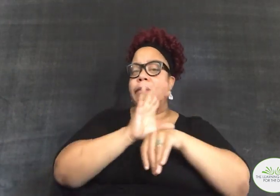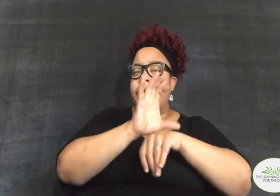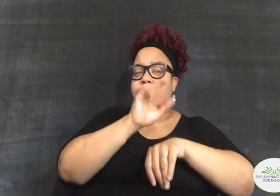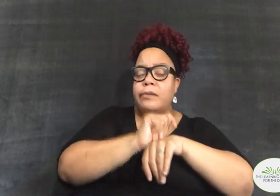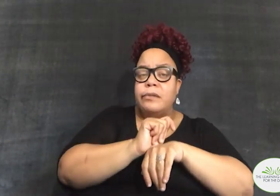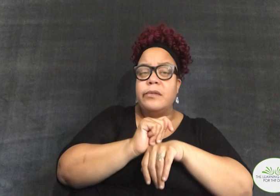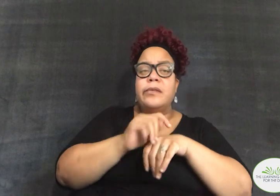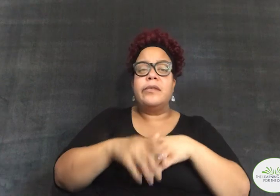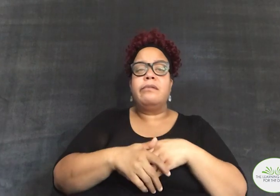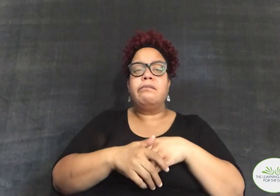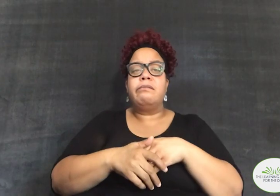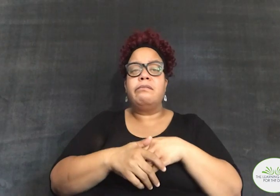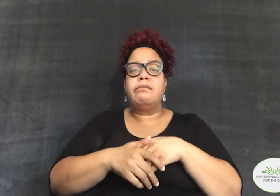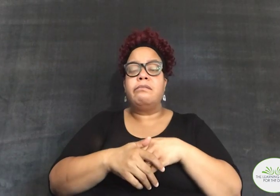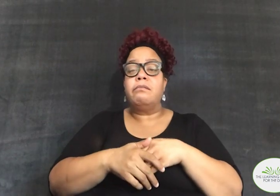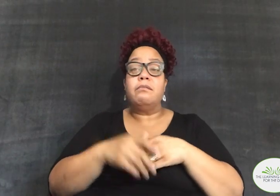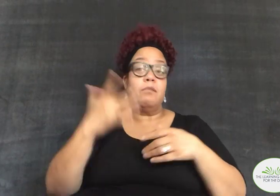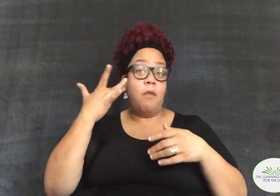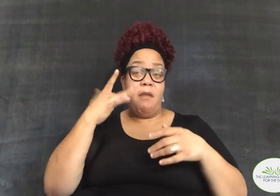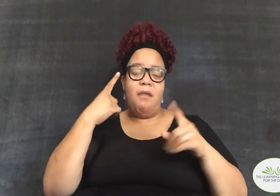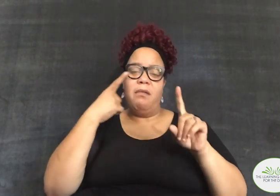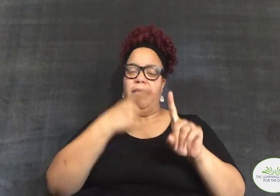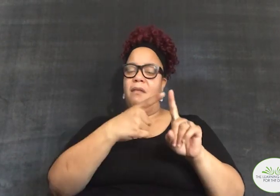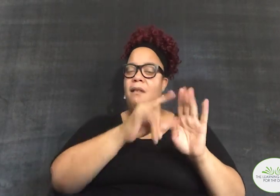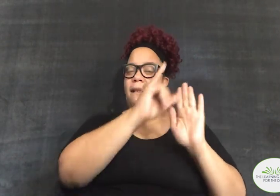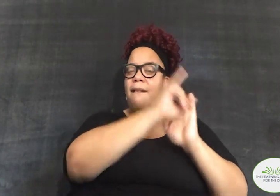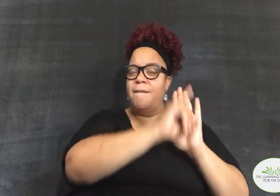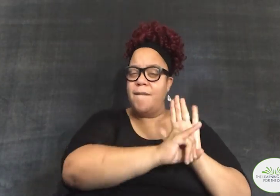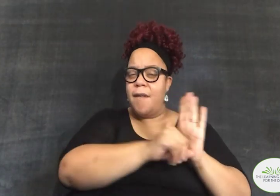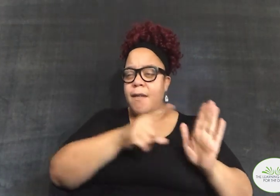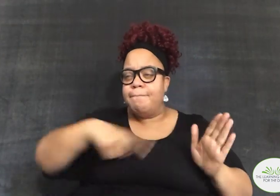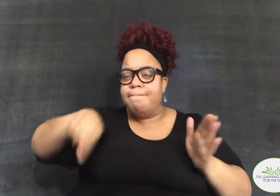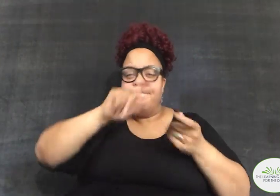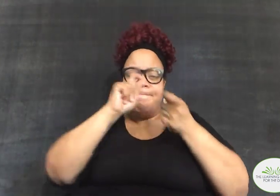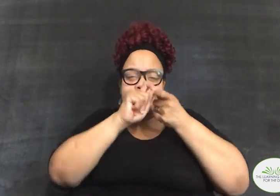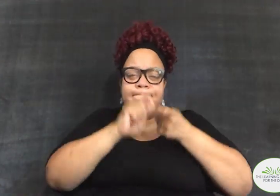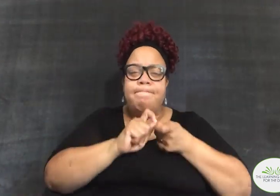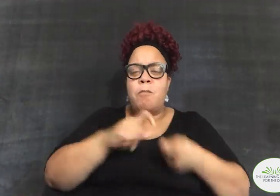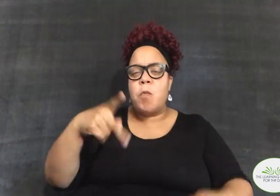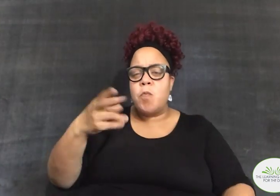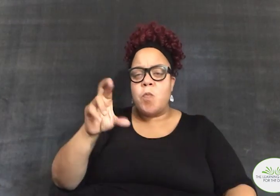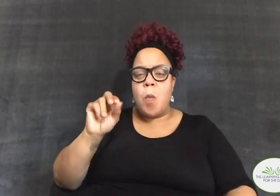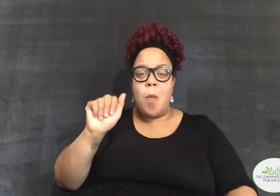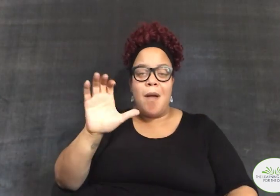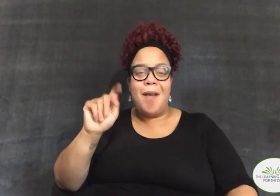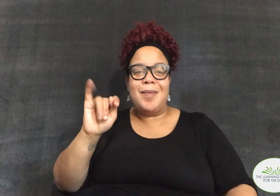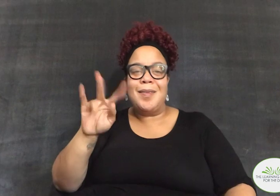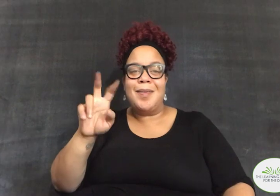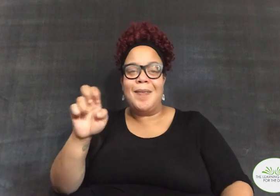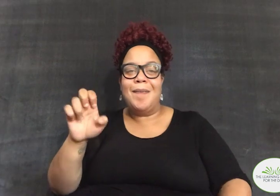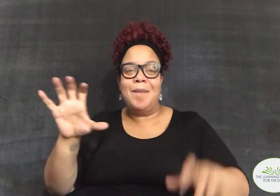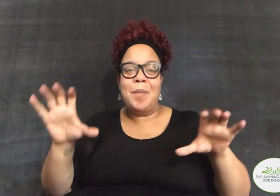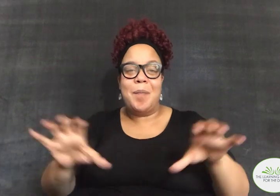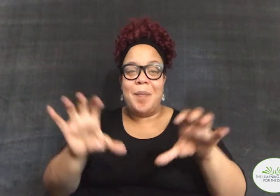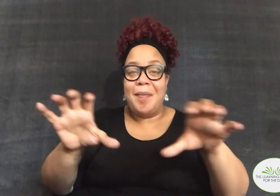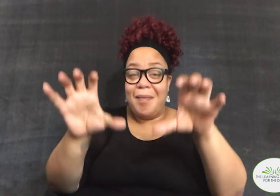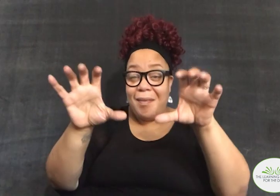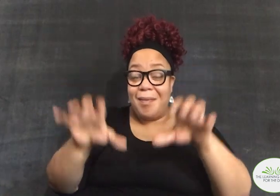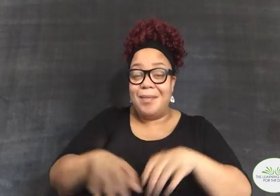The Learning Center for the Deaf will identify and develop a framework or model of change to align with TLC's mission and